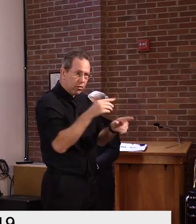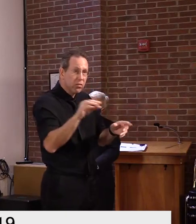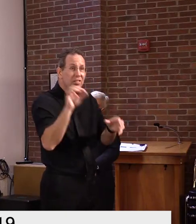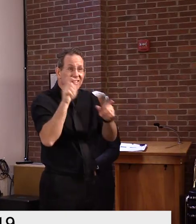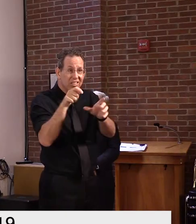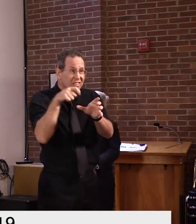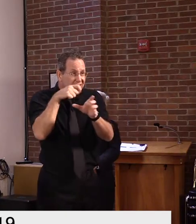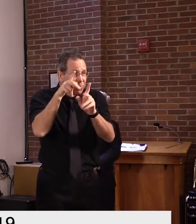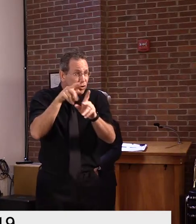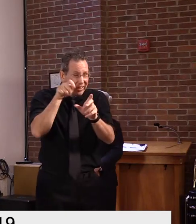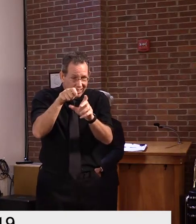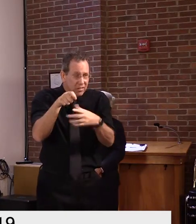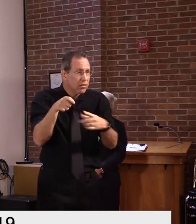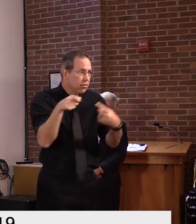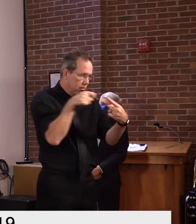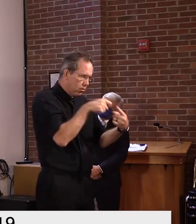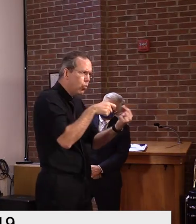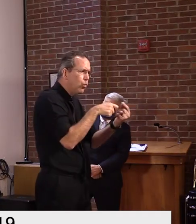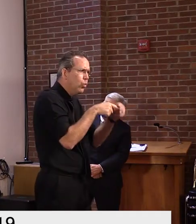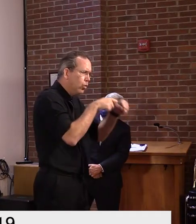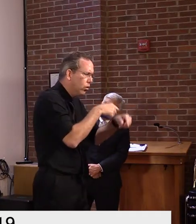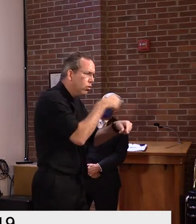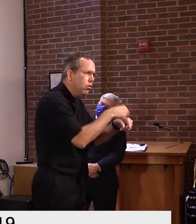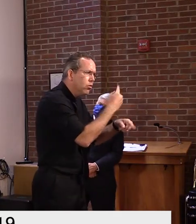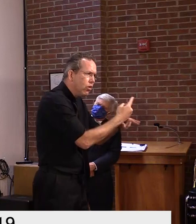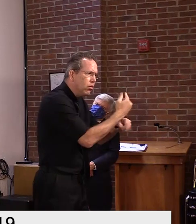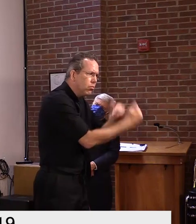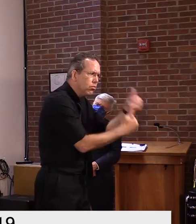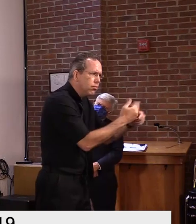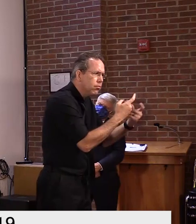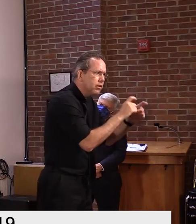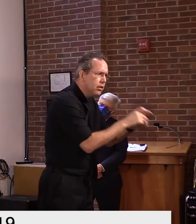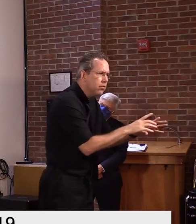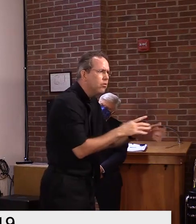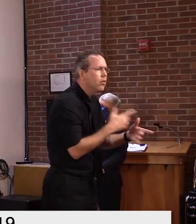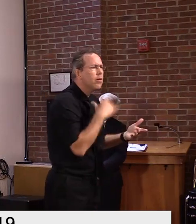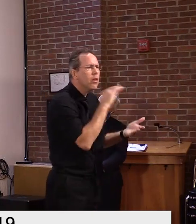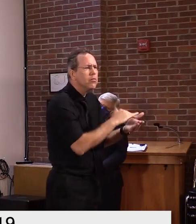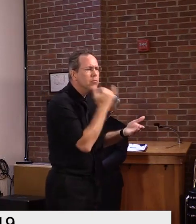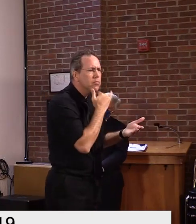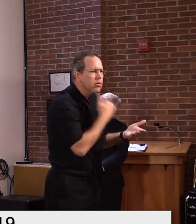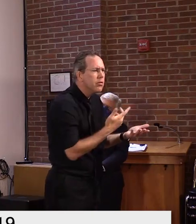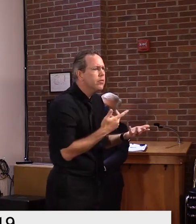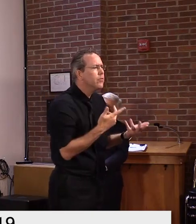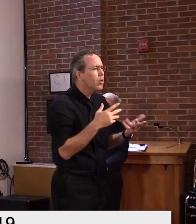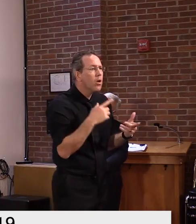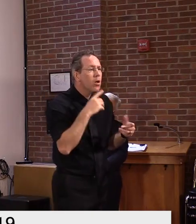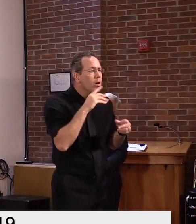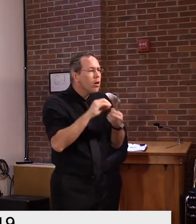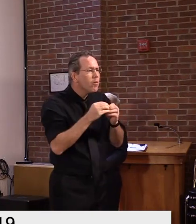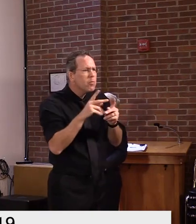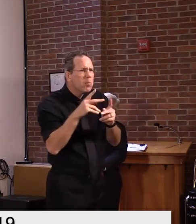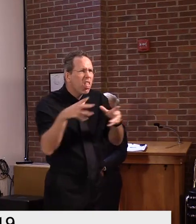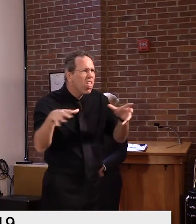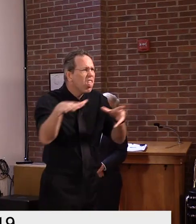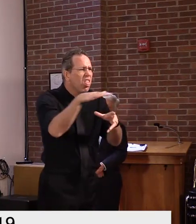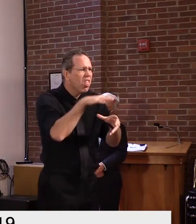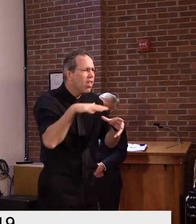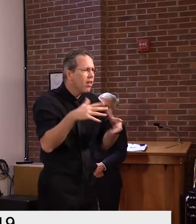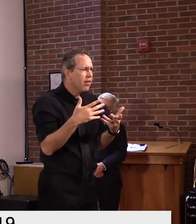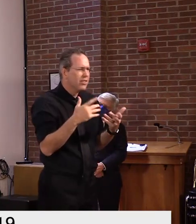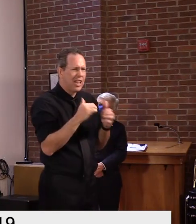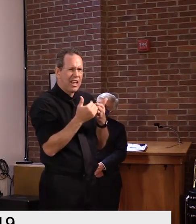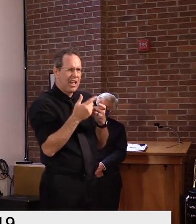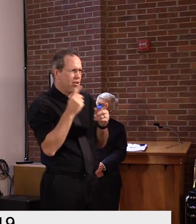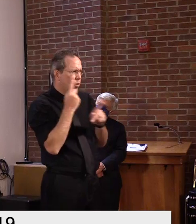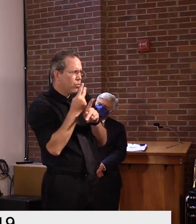and the CDC are more focusing on epidemiology and how to explain the discordance